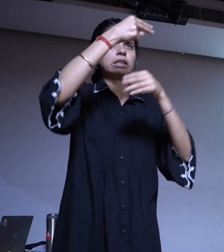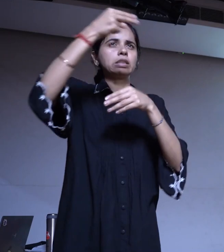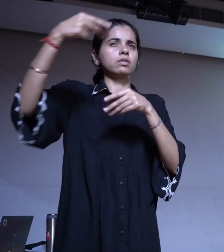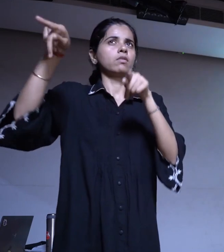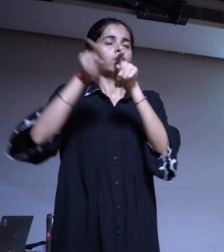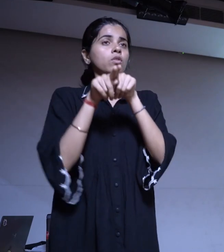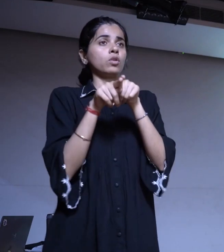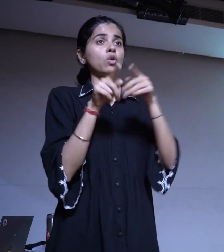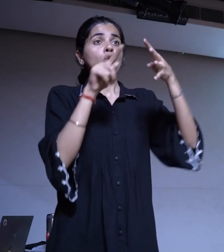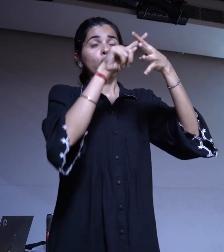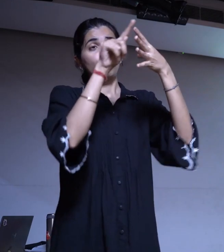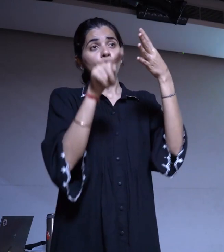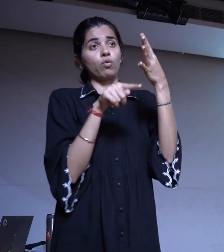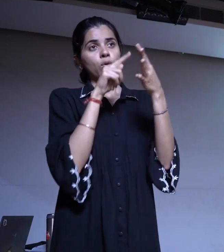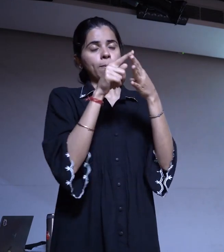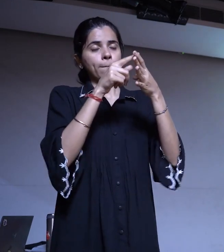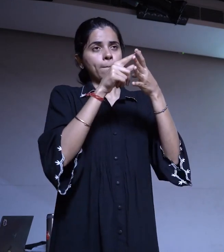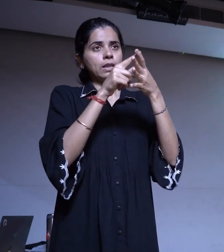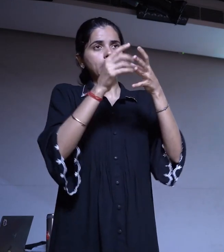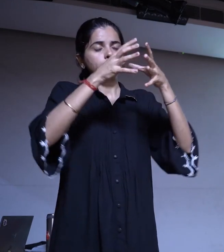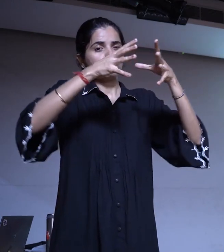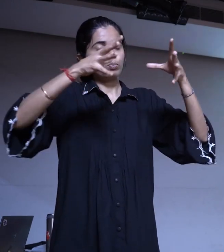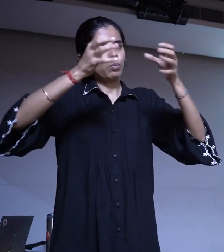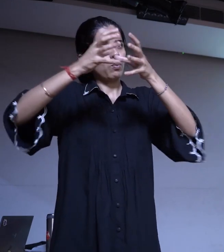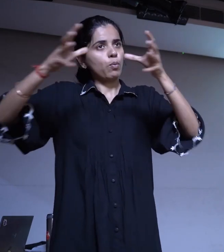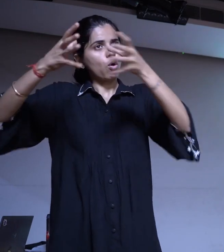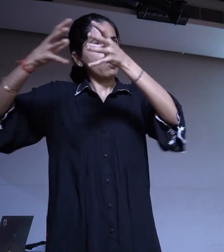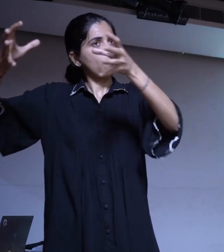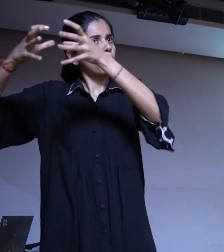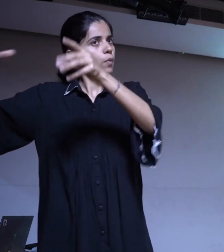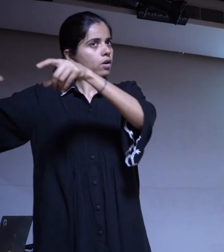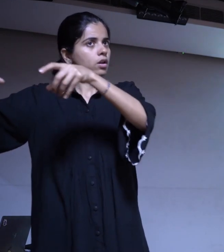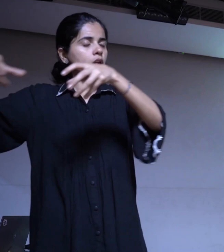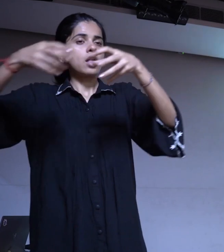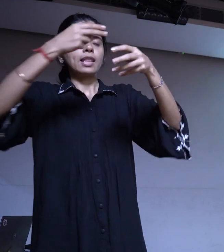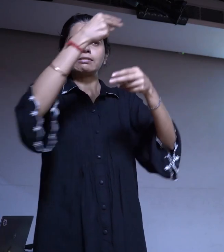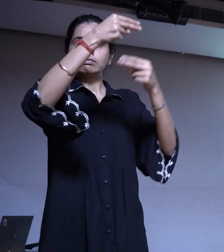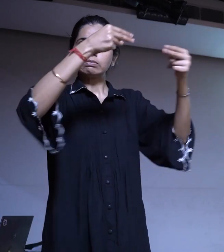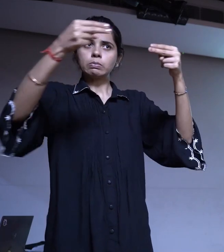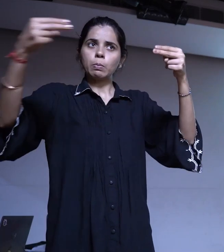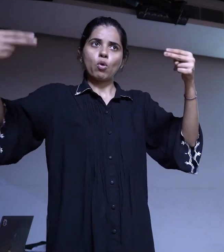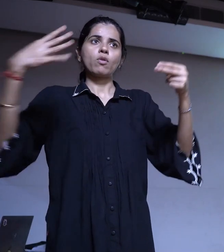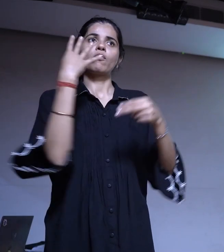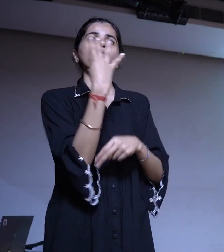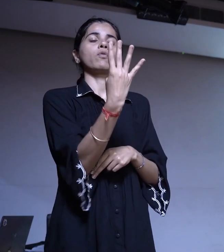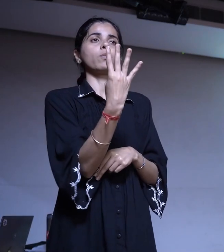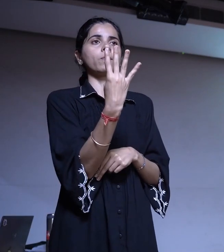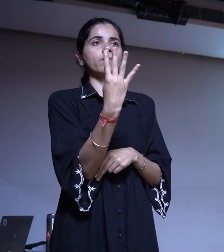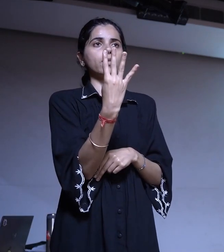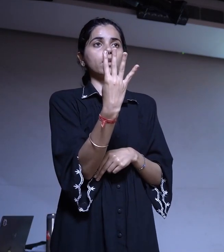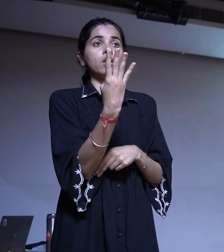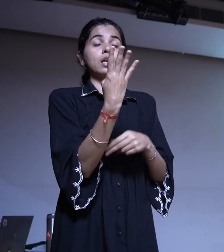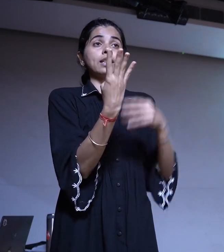so there are four broad domains within each of these fraad domains broad domains there are